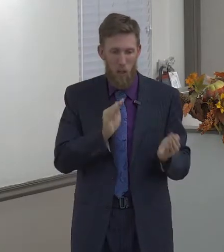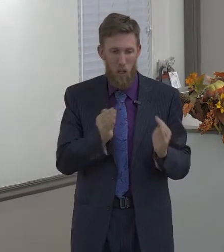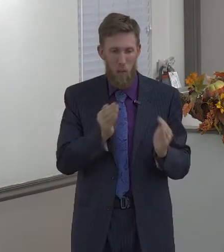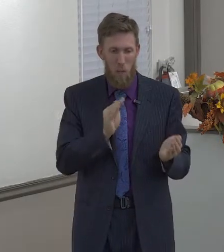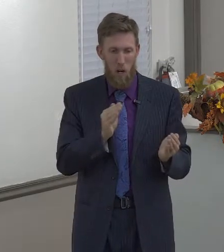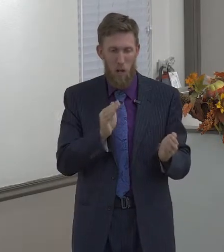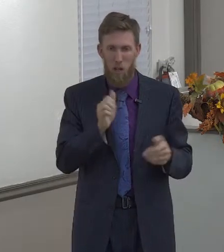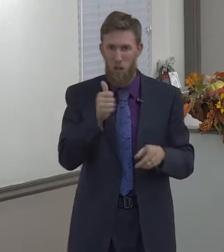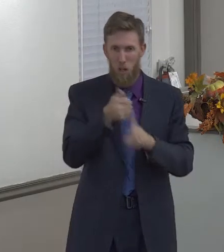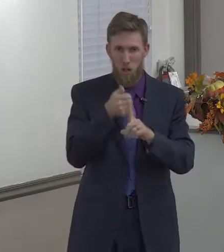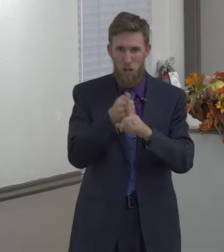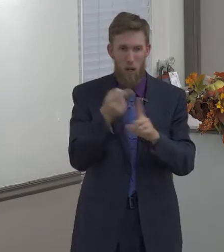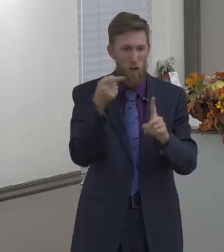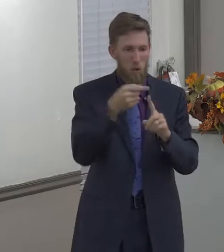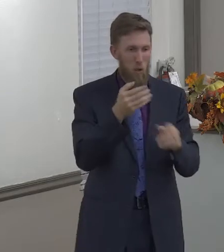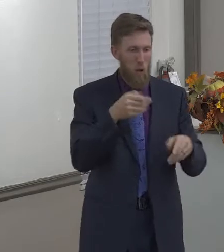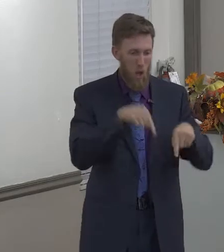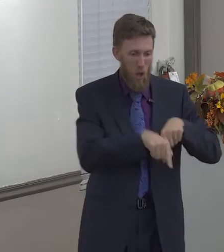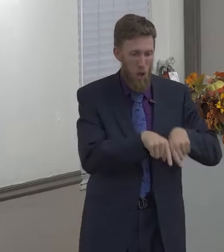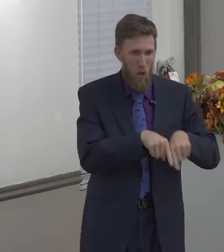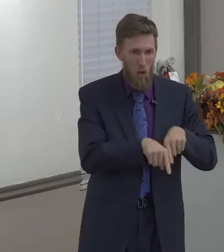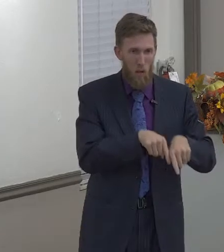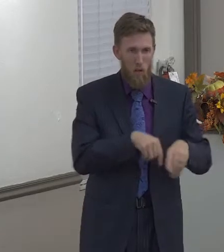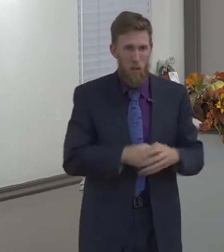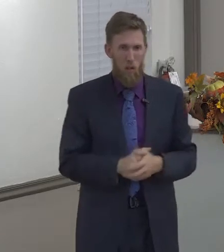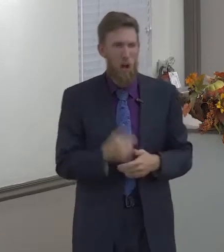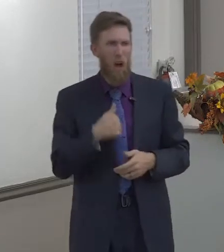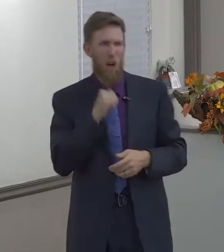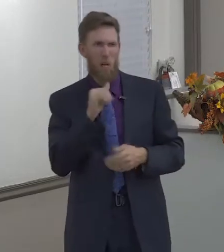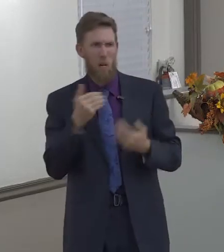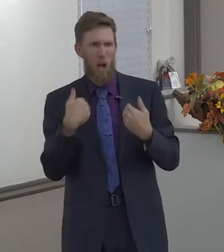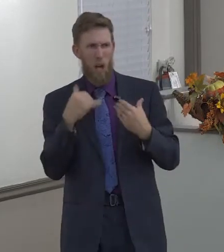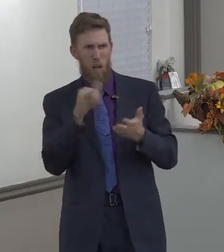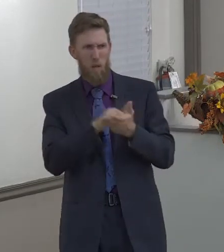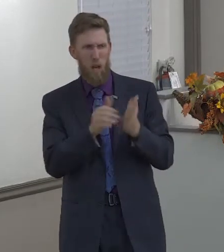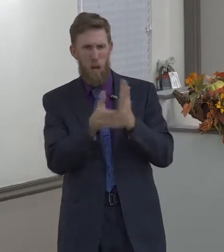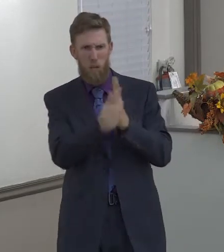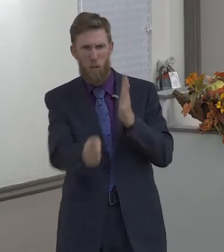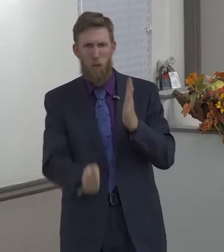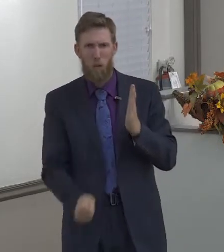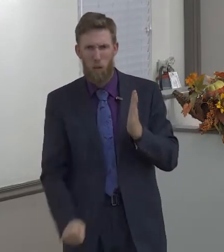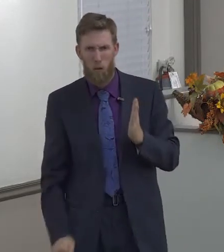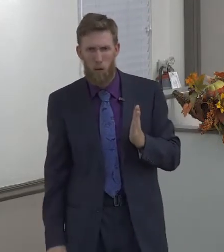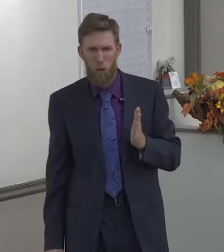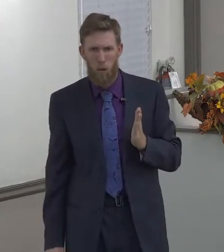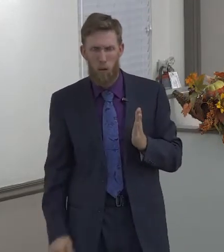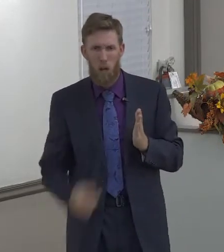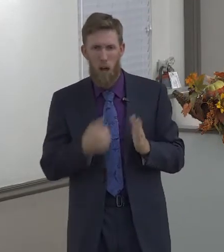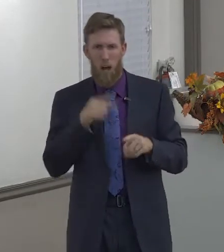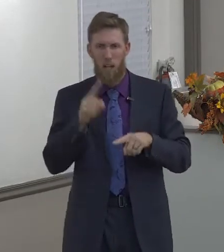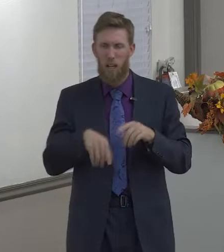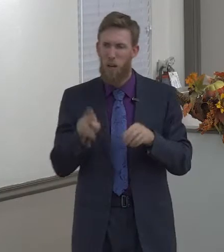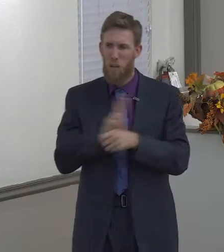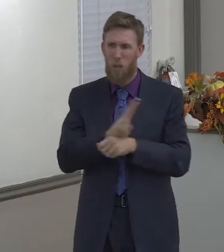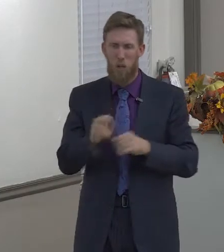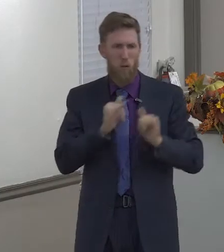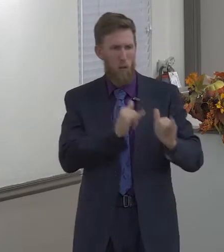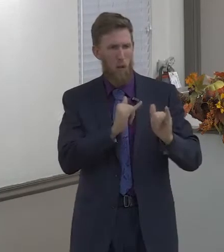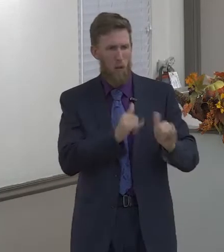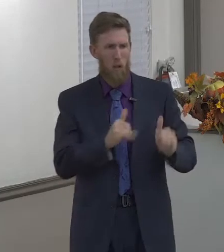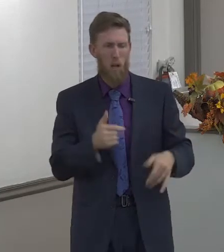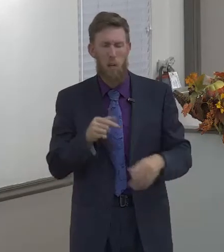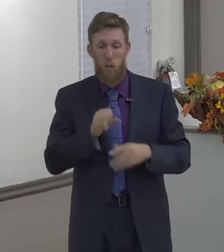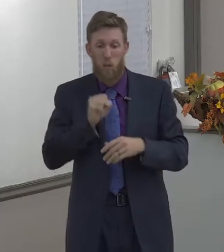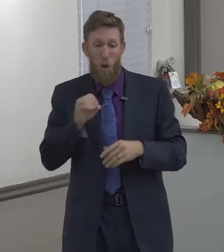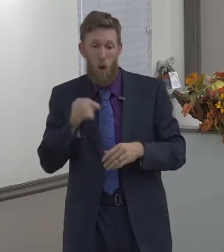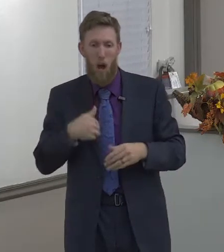I can't be used. I can't sing in the choir. I can't teach fours and fives. I don't have that talent. Why are